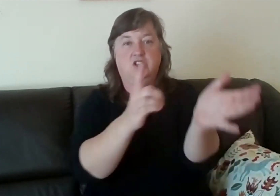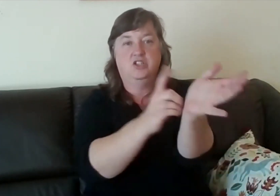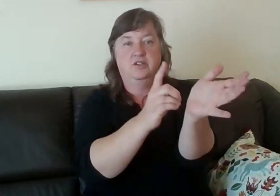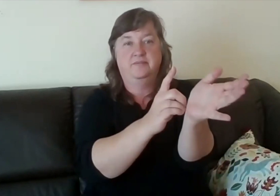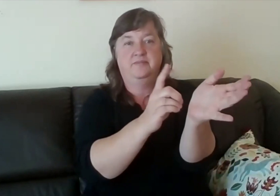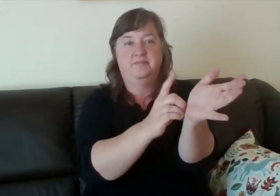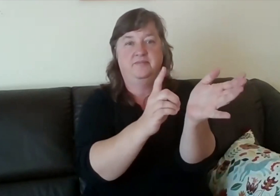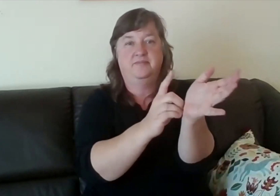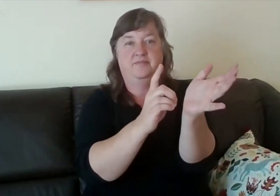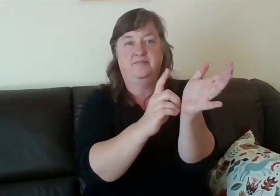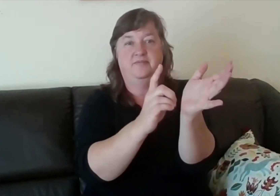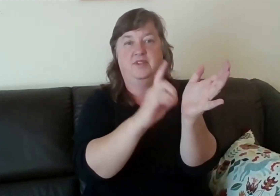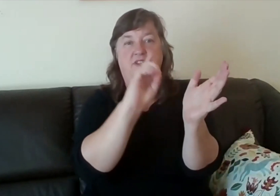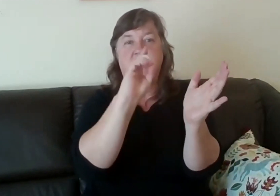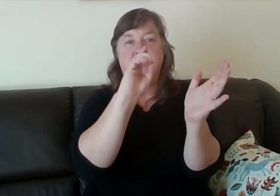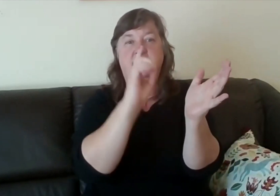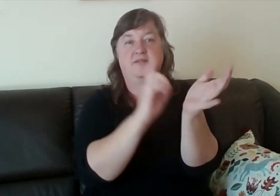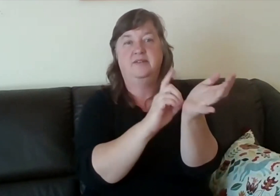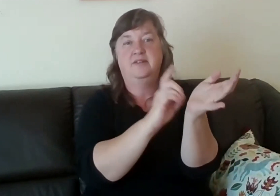Doctor. D.